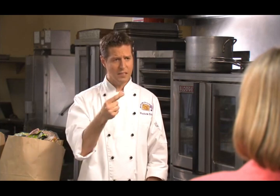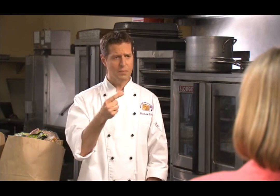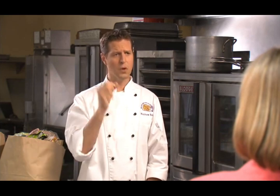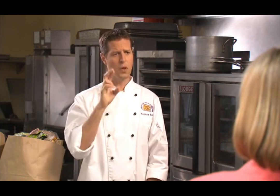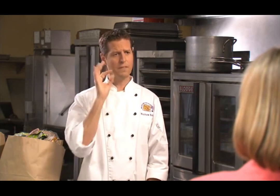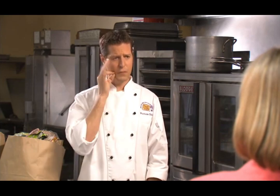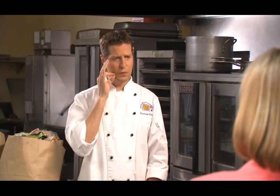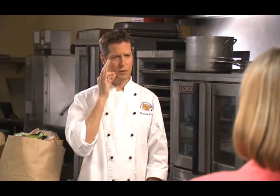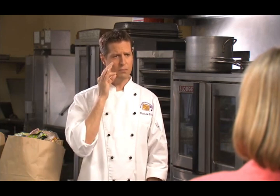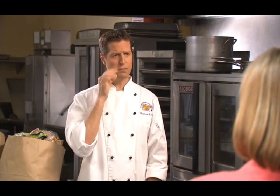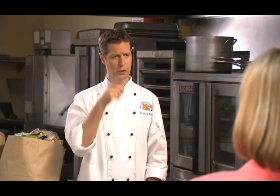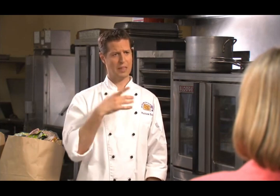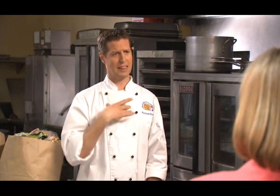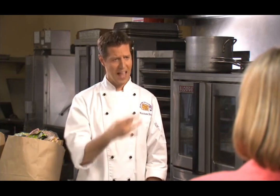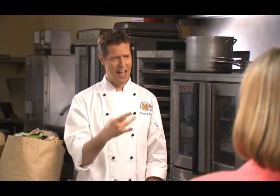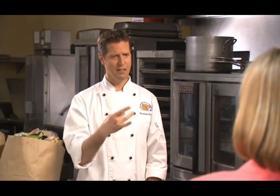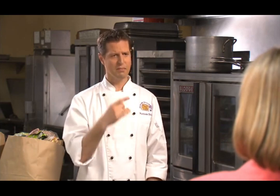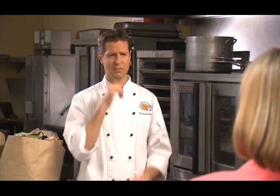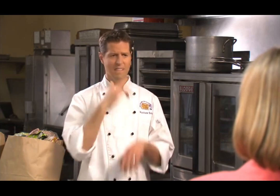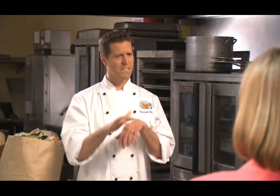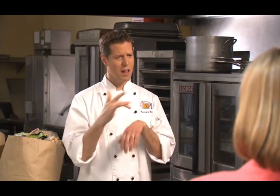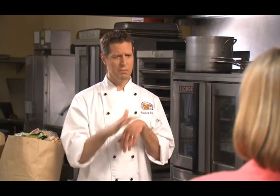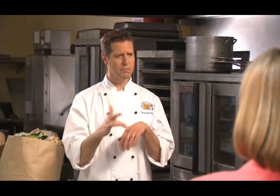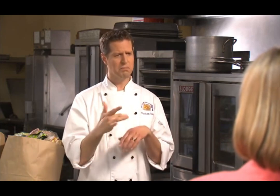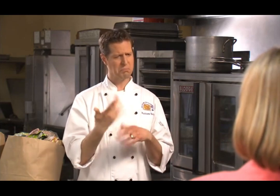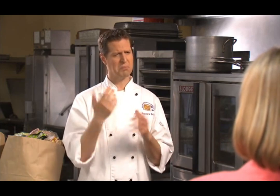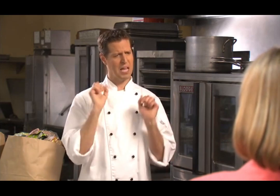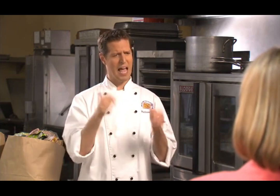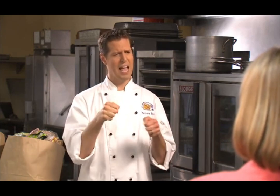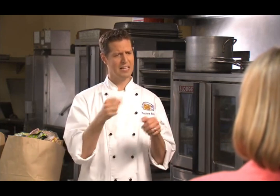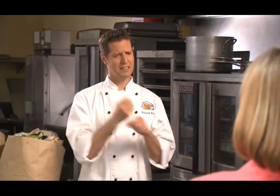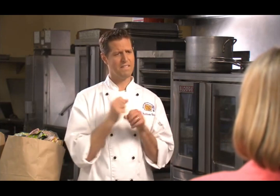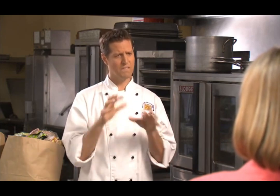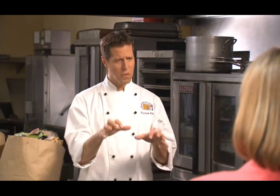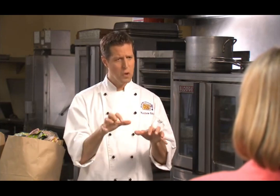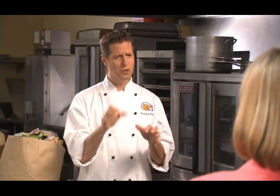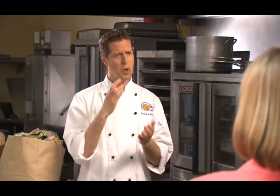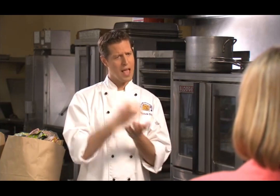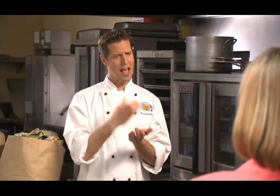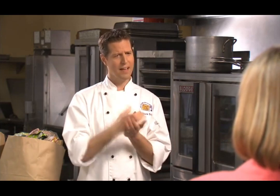If a vegetable or fruit you like is not in season, you can buy it frozen or canned instead.